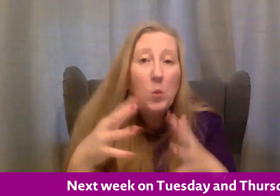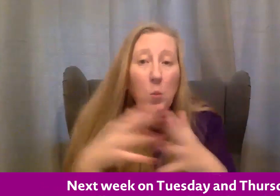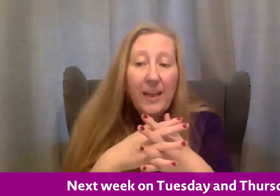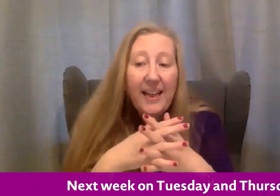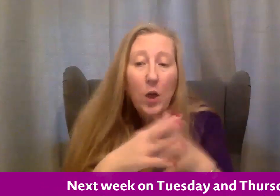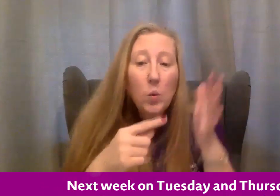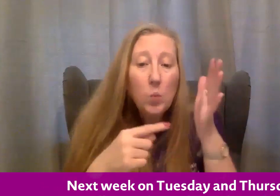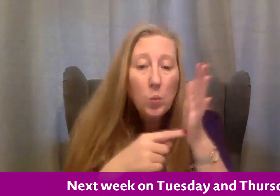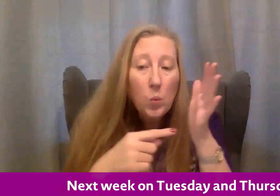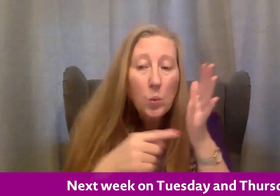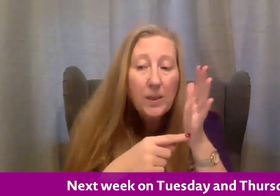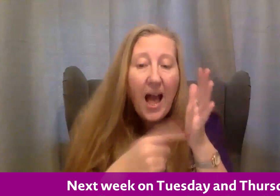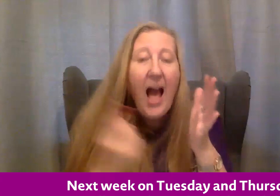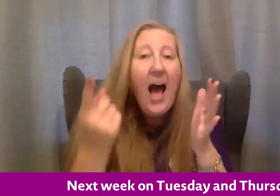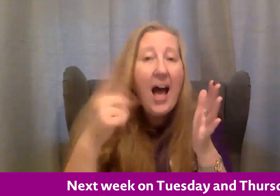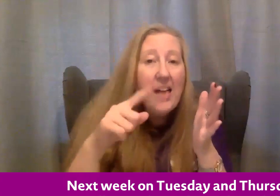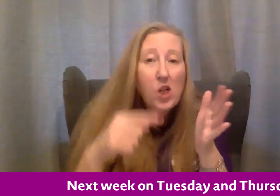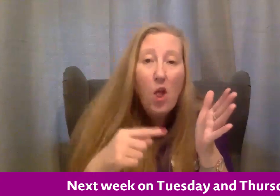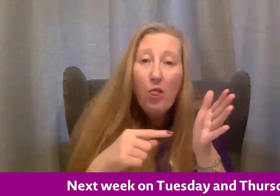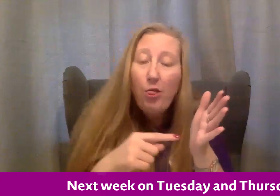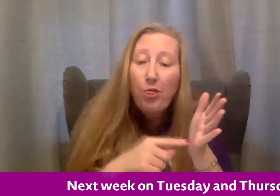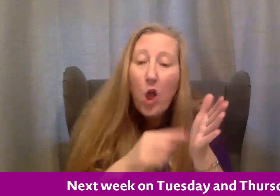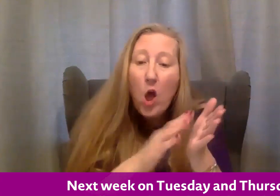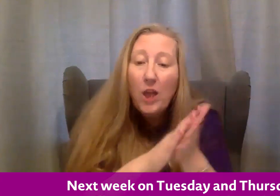Next week. On Tuesday. And Thursday.